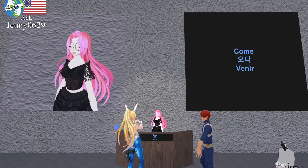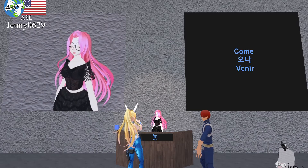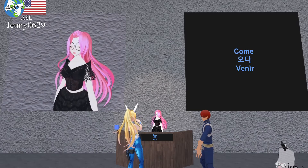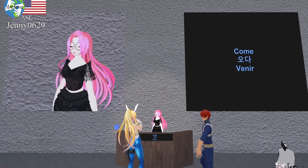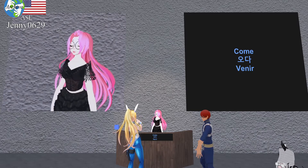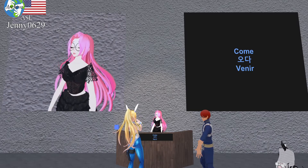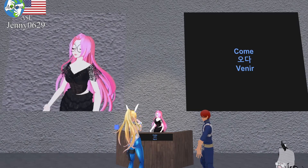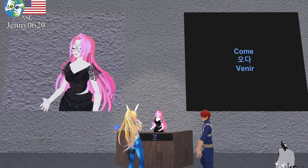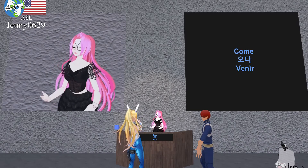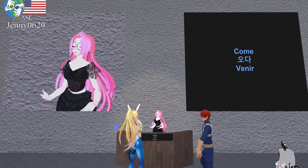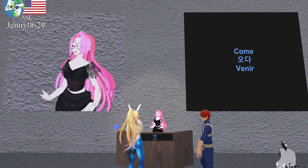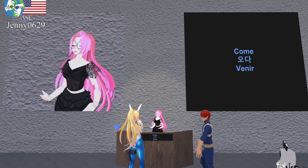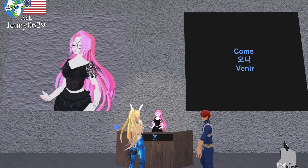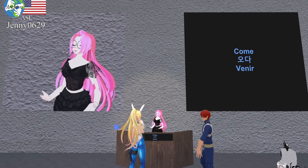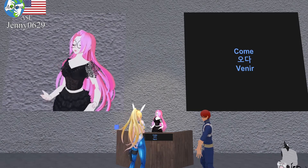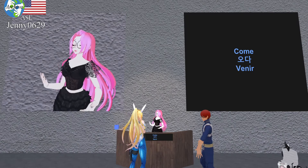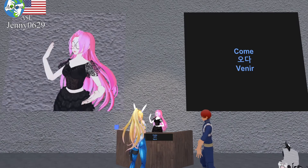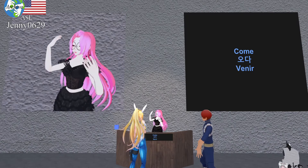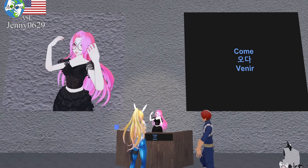Permission.